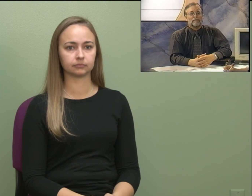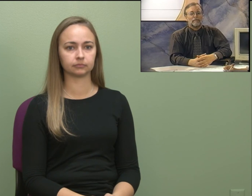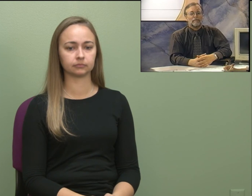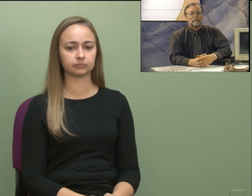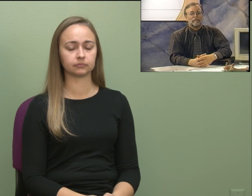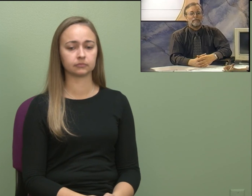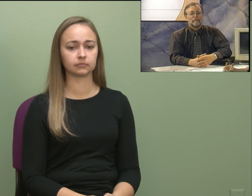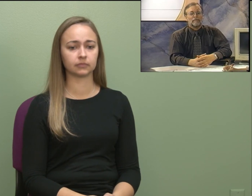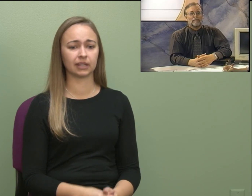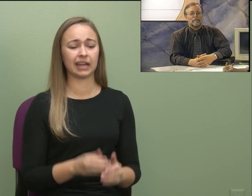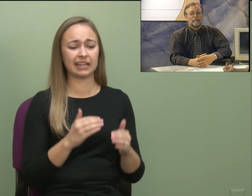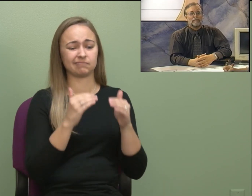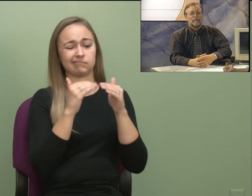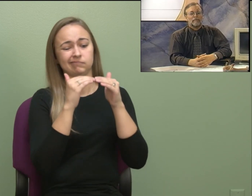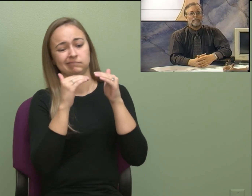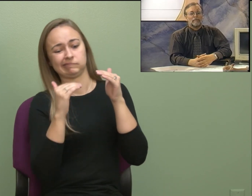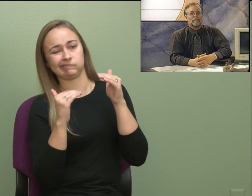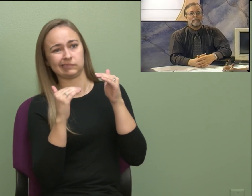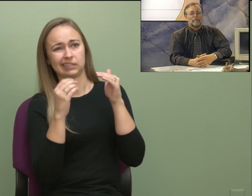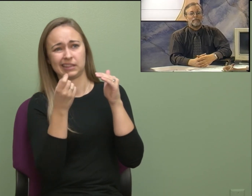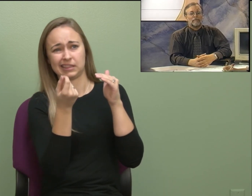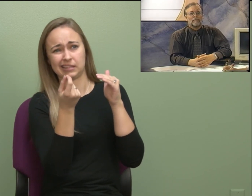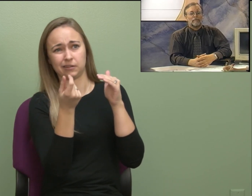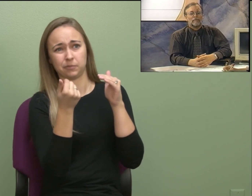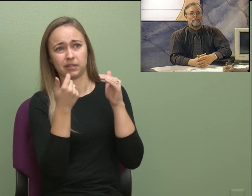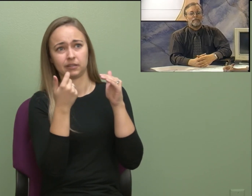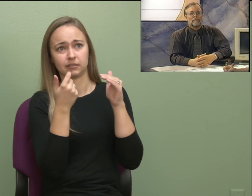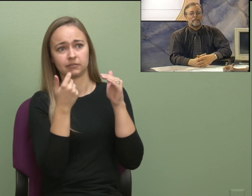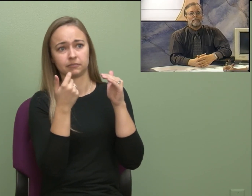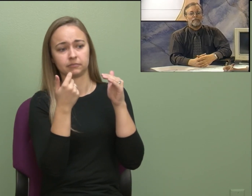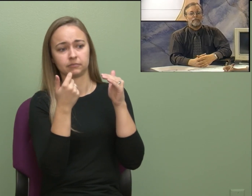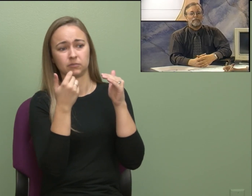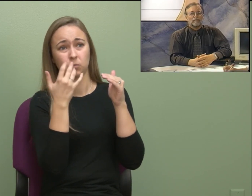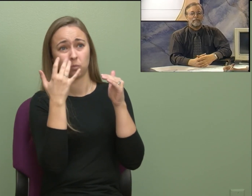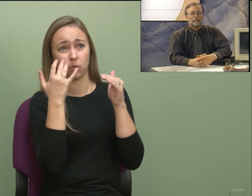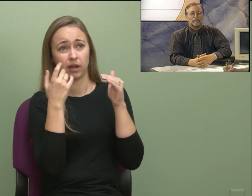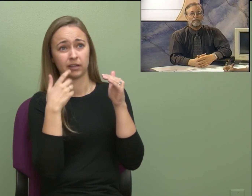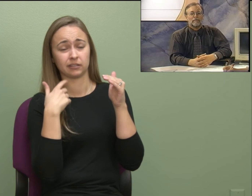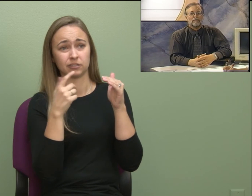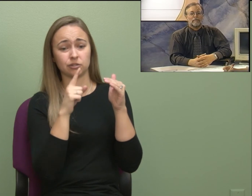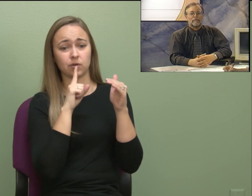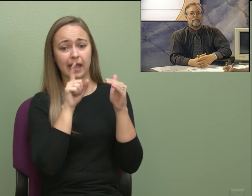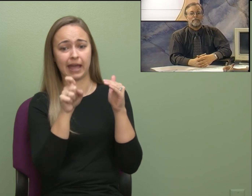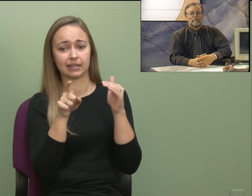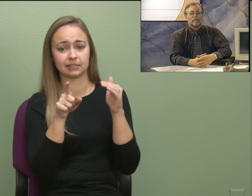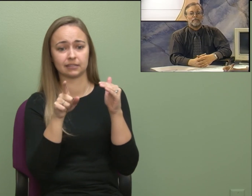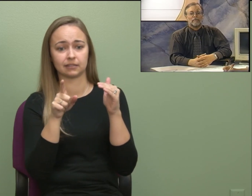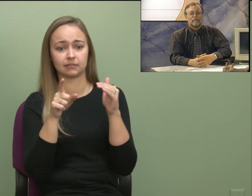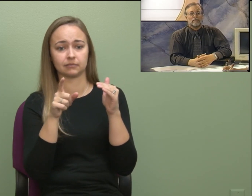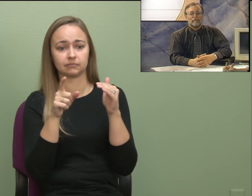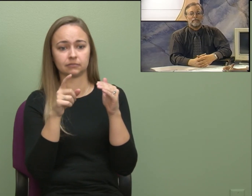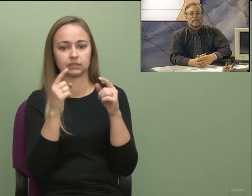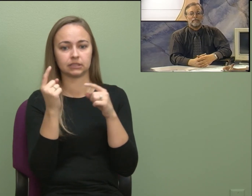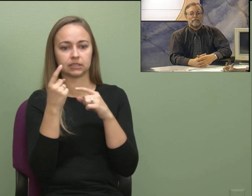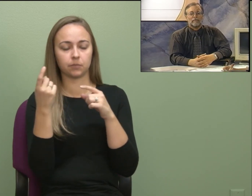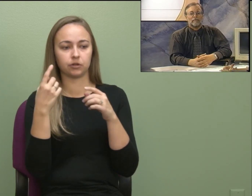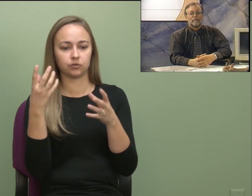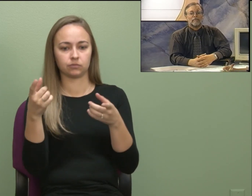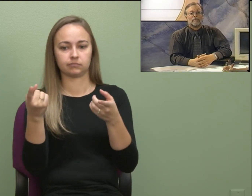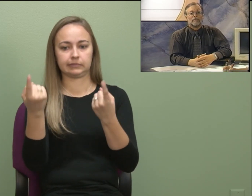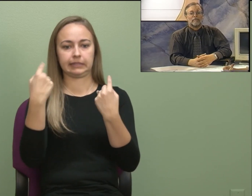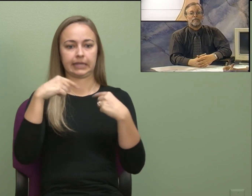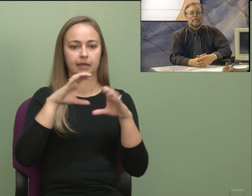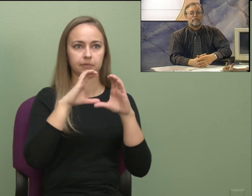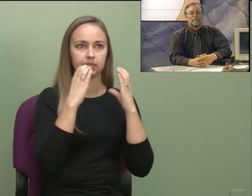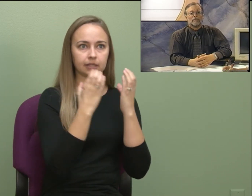standard just because of that one time when you asked someone that came to the class on a date. And that, I don't know,